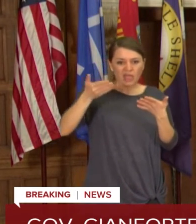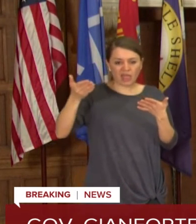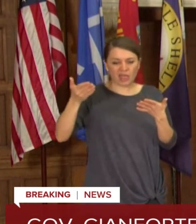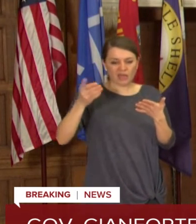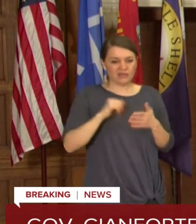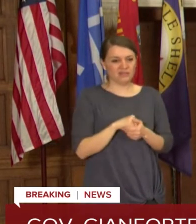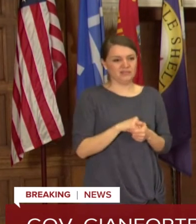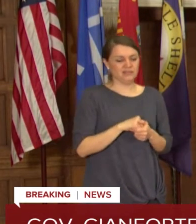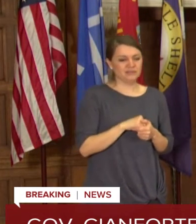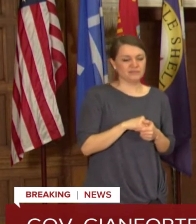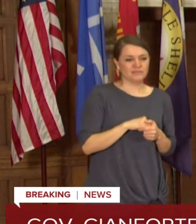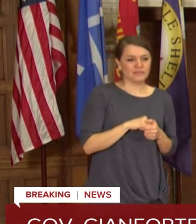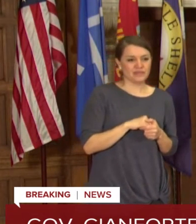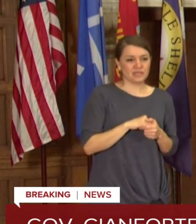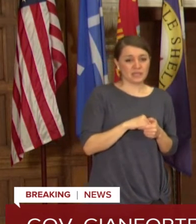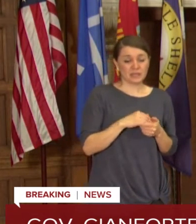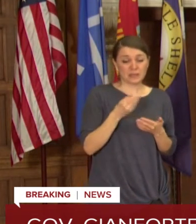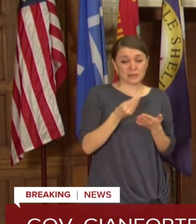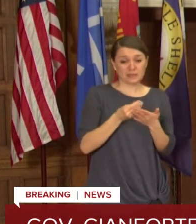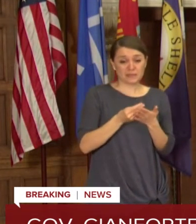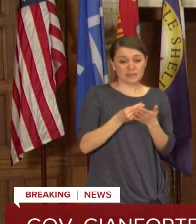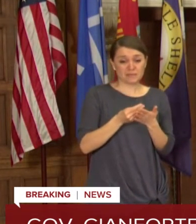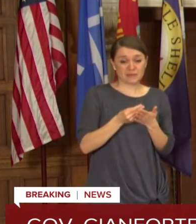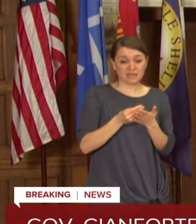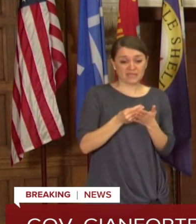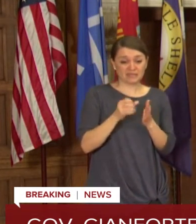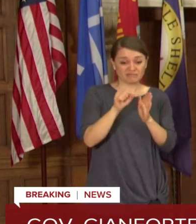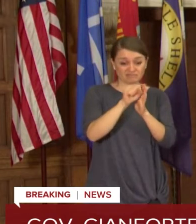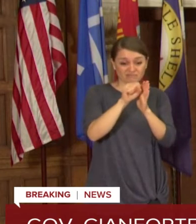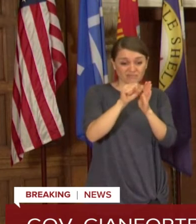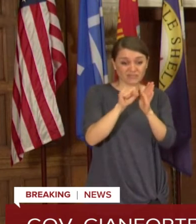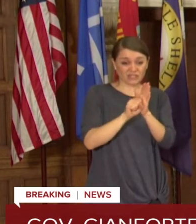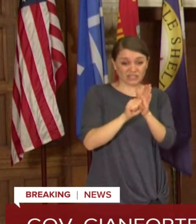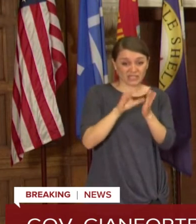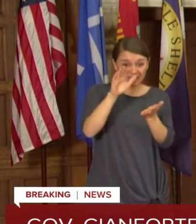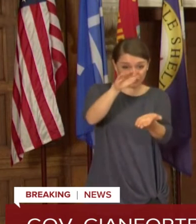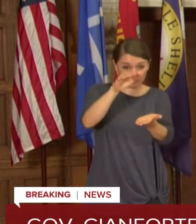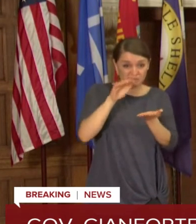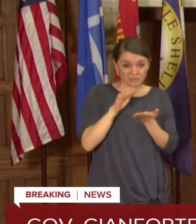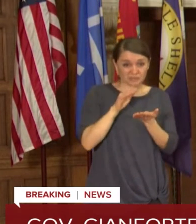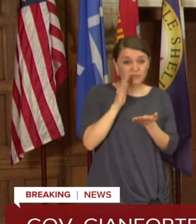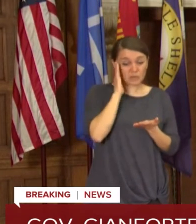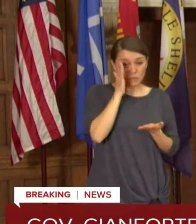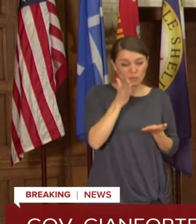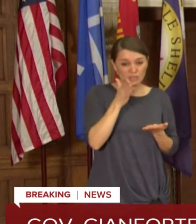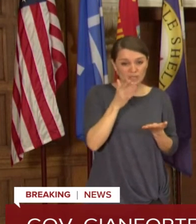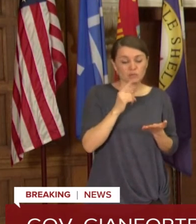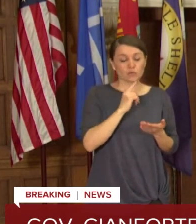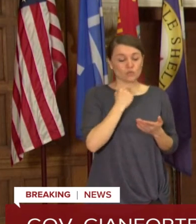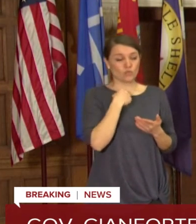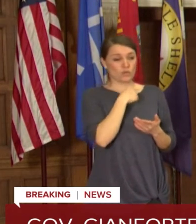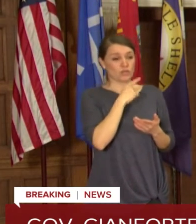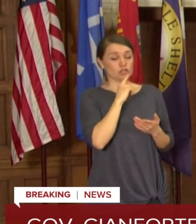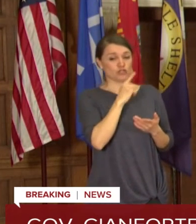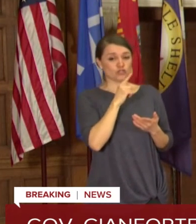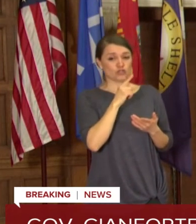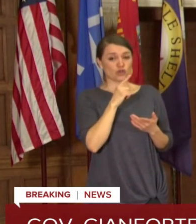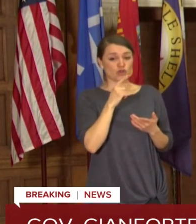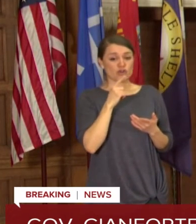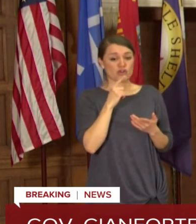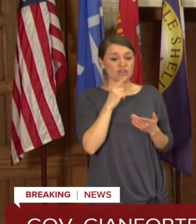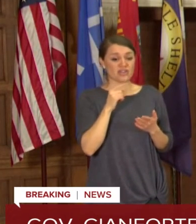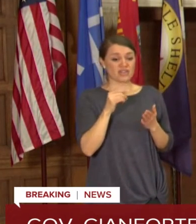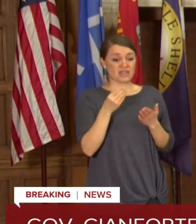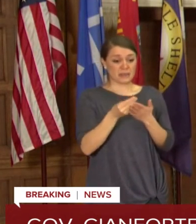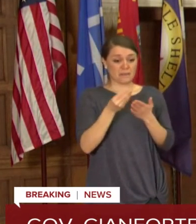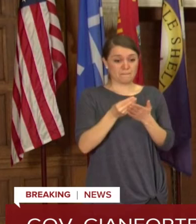into the state. It is the law of the land. We're going to make sure the money that comes to Montana is used in a way